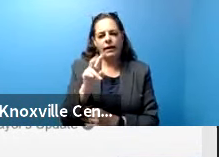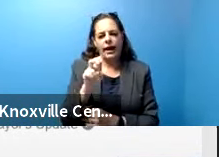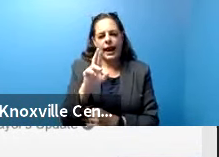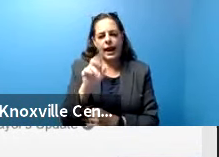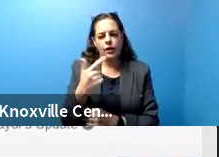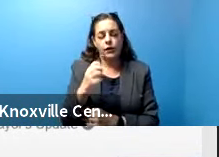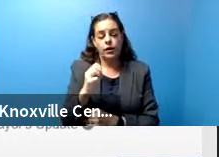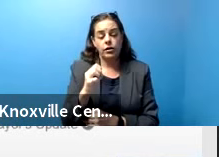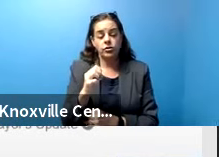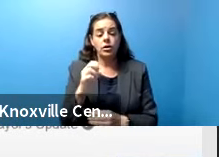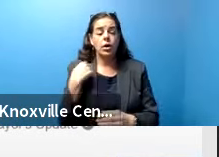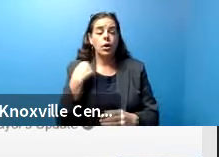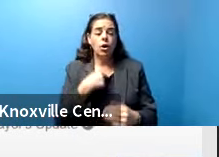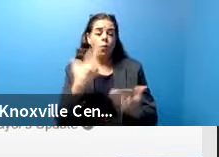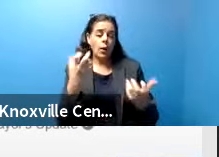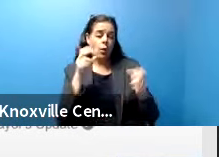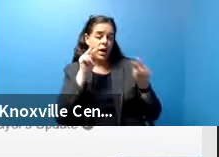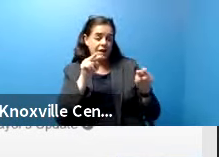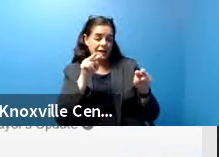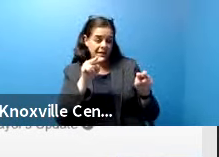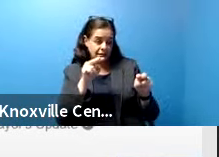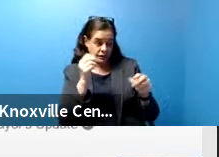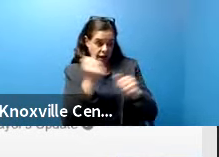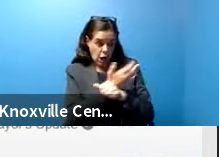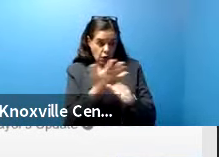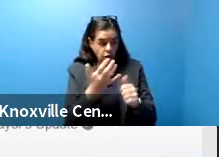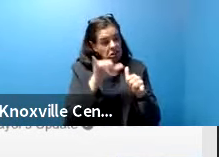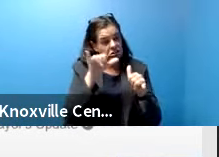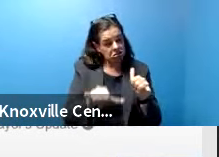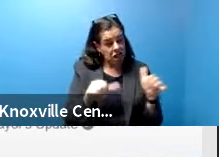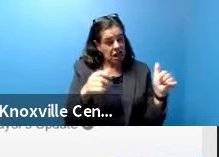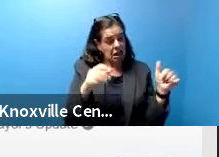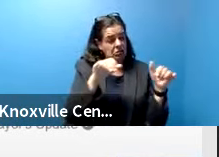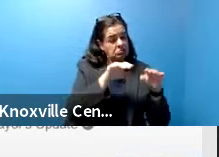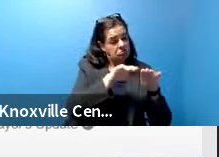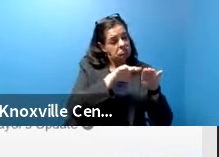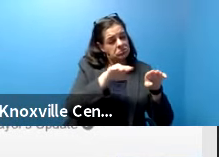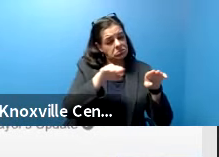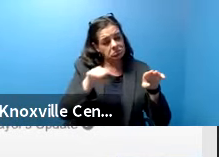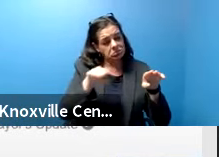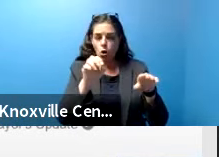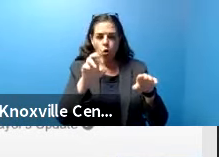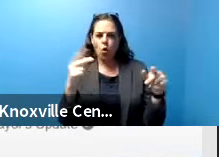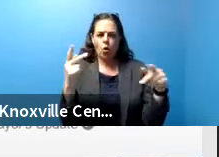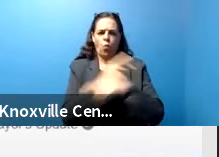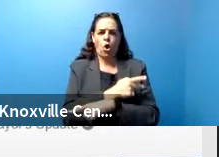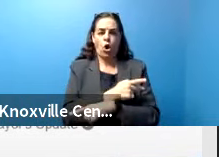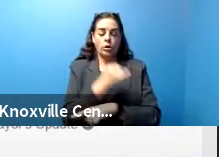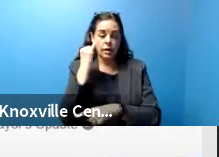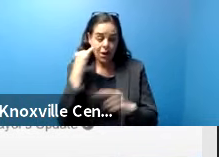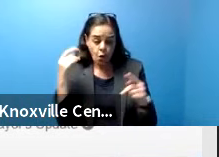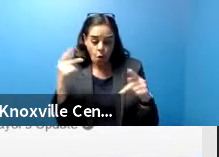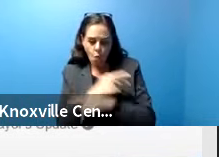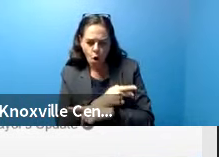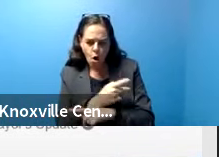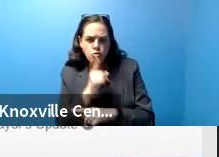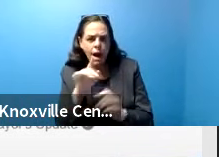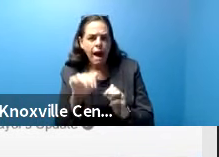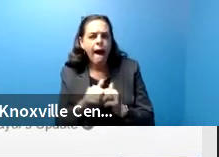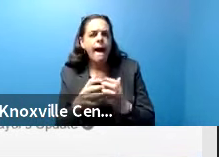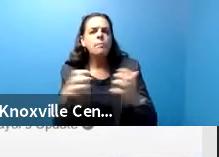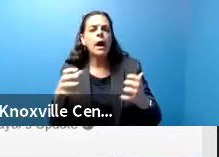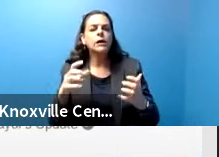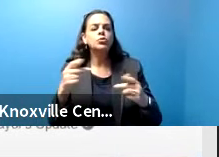that things are staying the same, or are they getting worse? And if so, how much worse? Moving to the